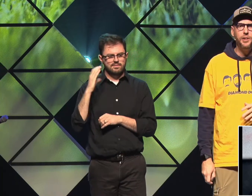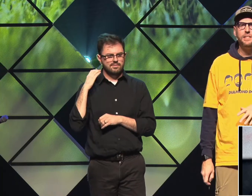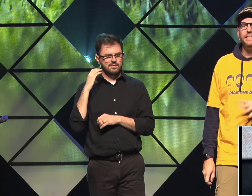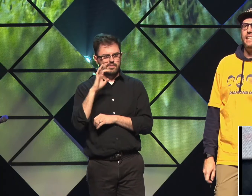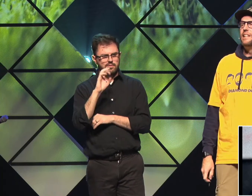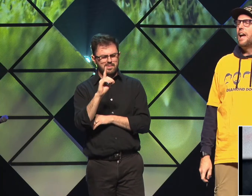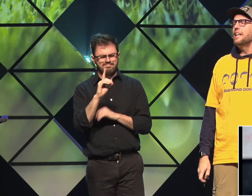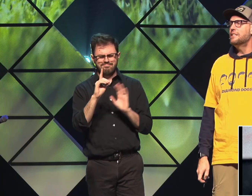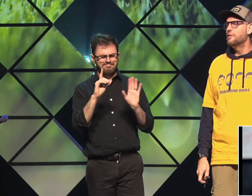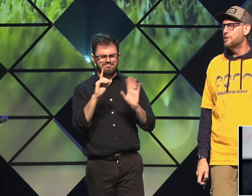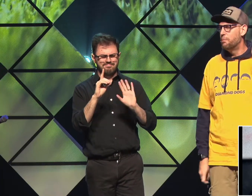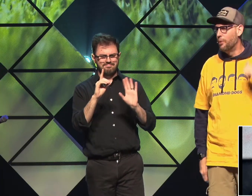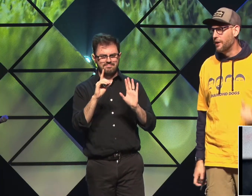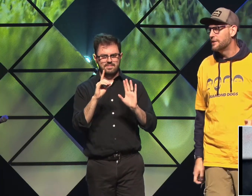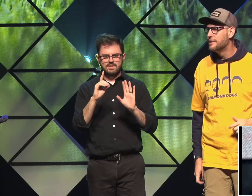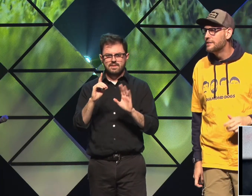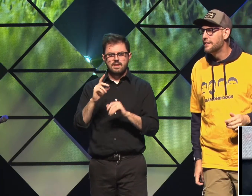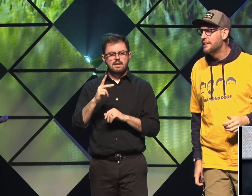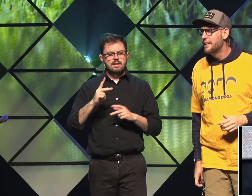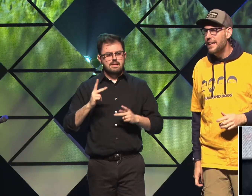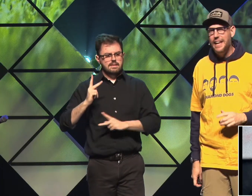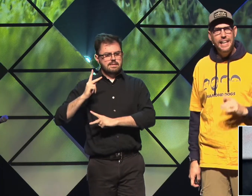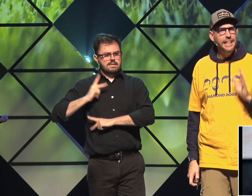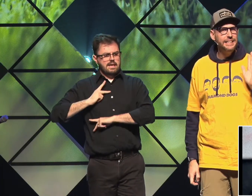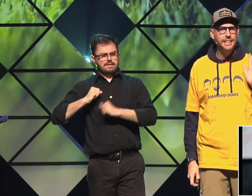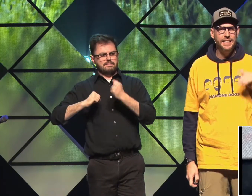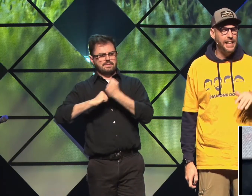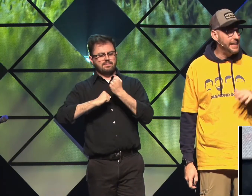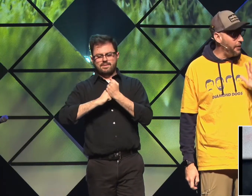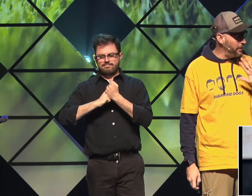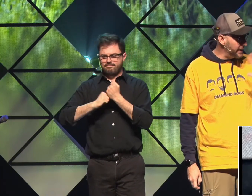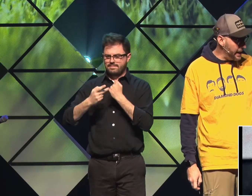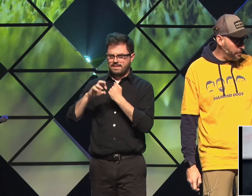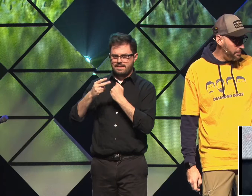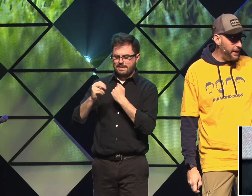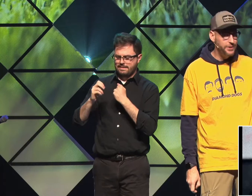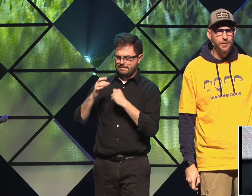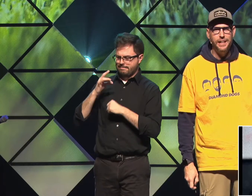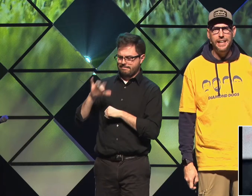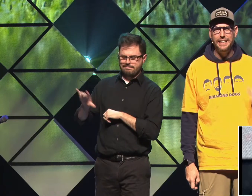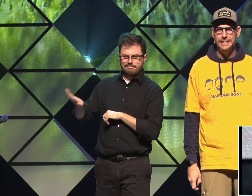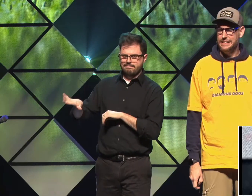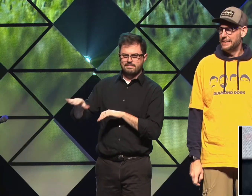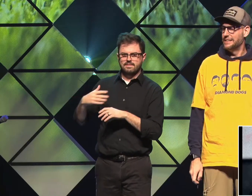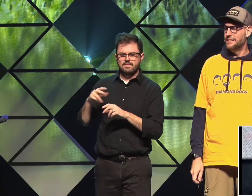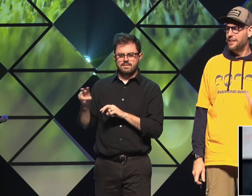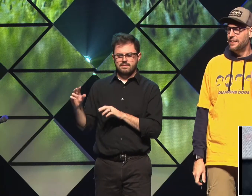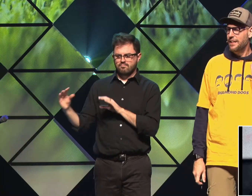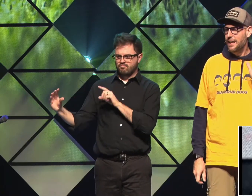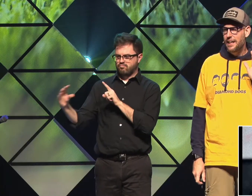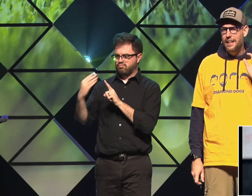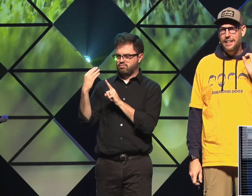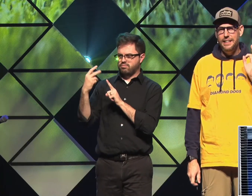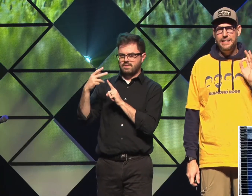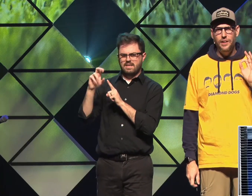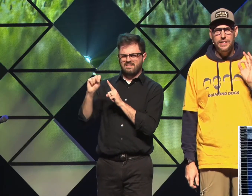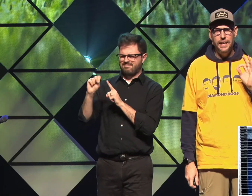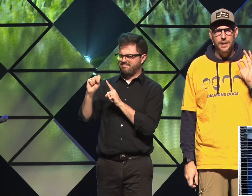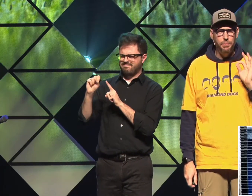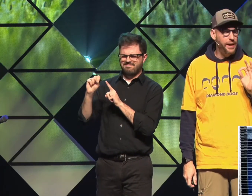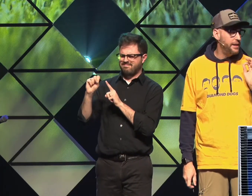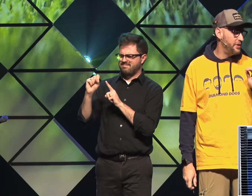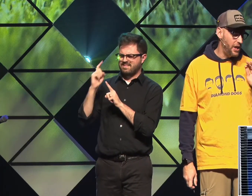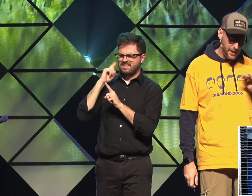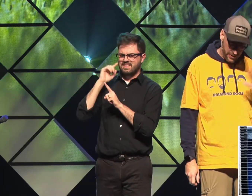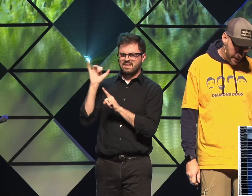that. And Beard says, the Knights of Support. And Higgins doesn't like that one. The camera pans over to Higgins, and he's like, that sounds like